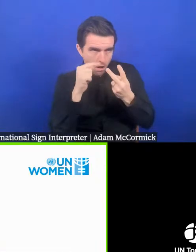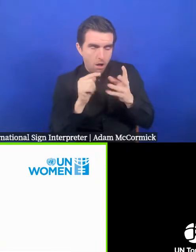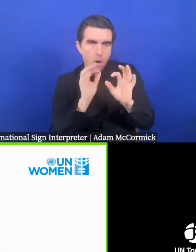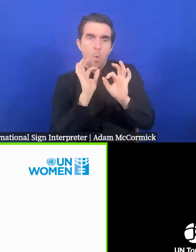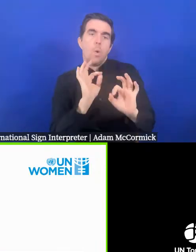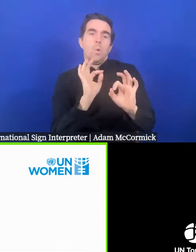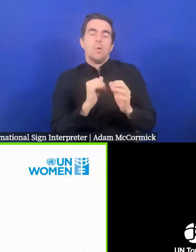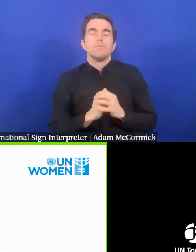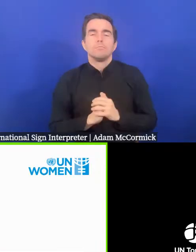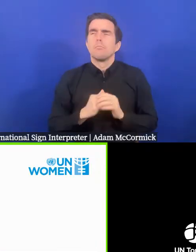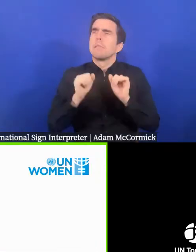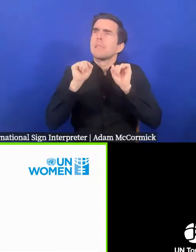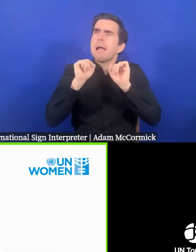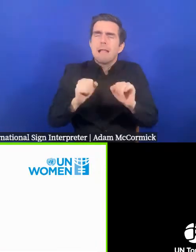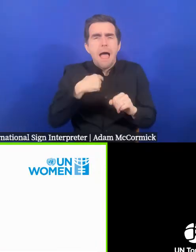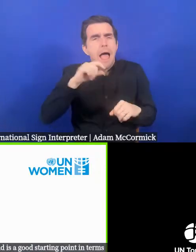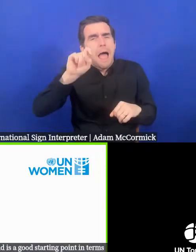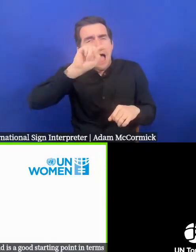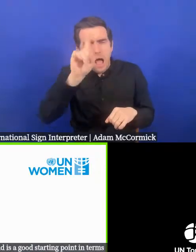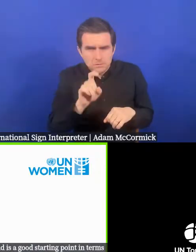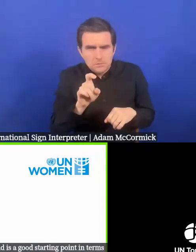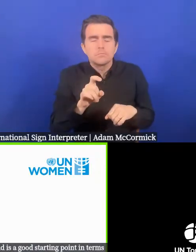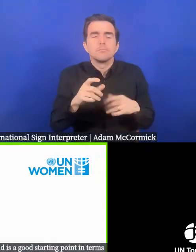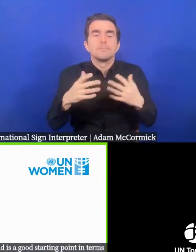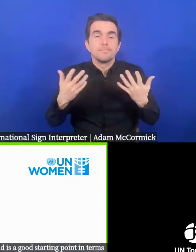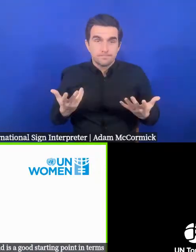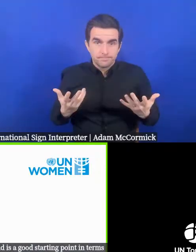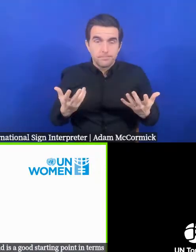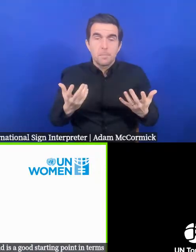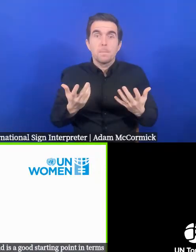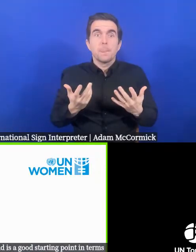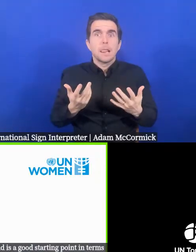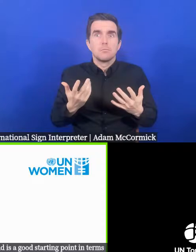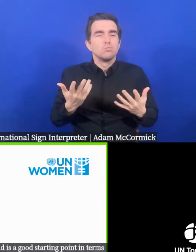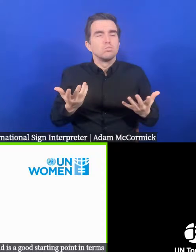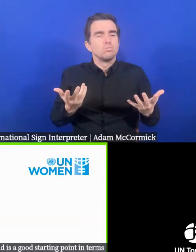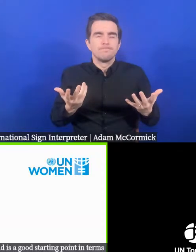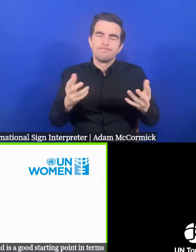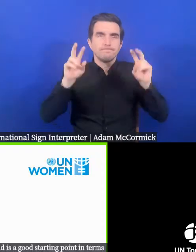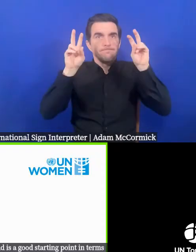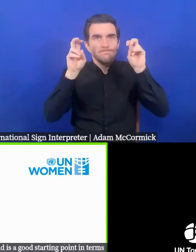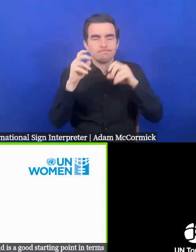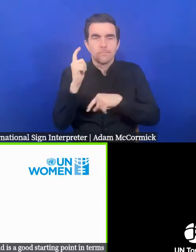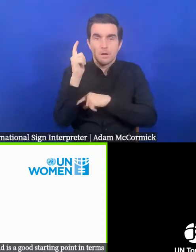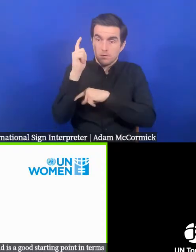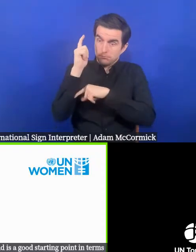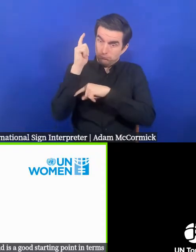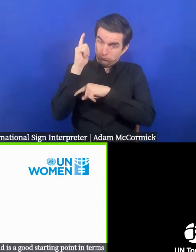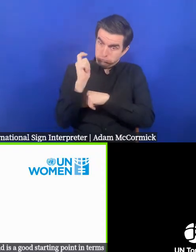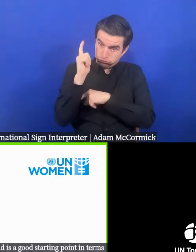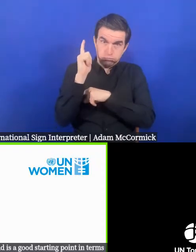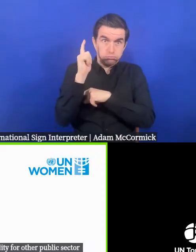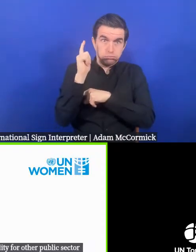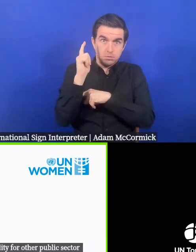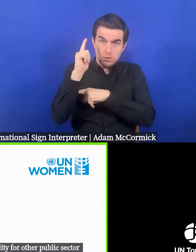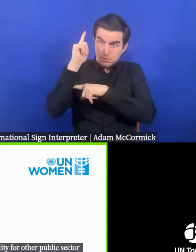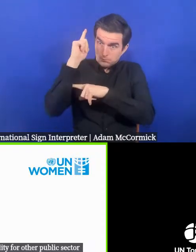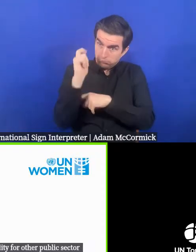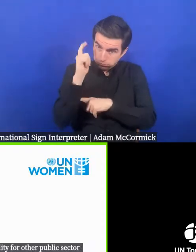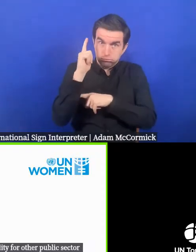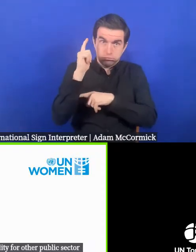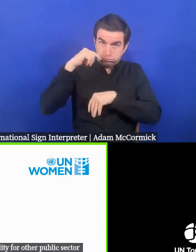terms of institutional aspects of gender equality for other public sector organizations? Thank